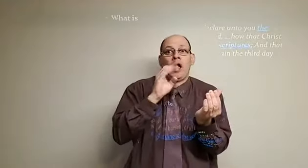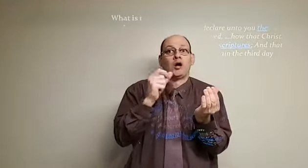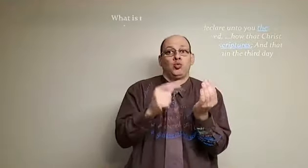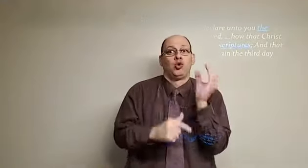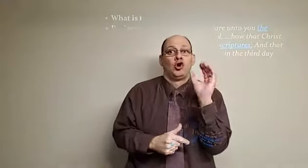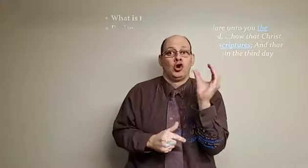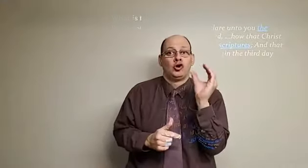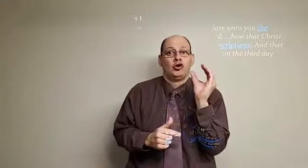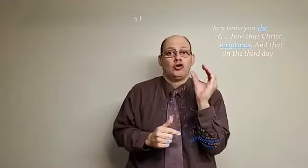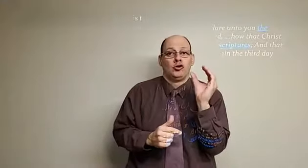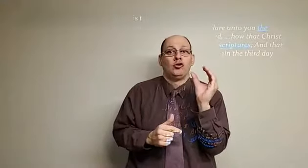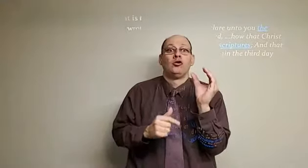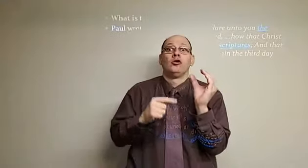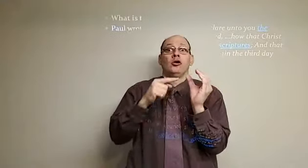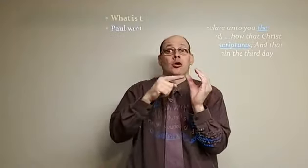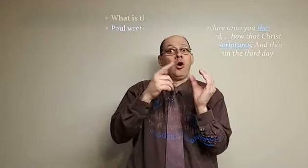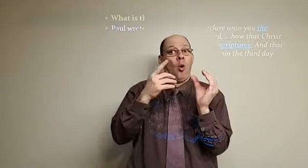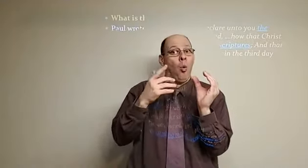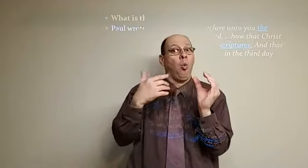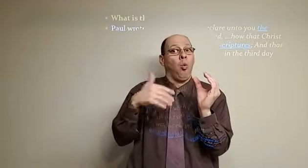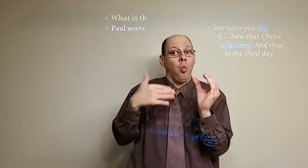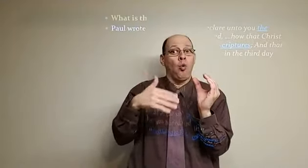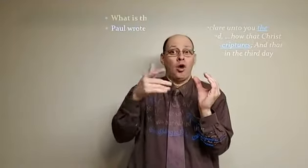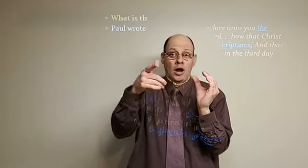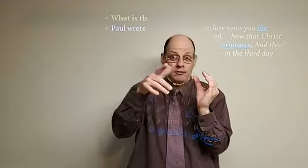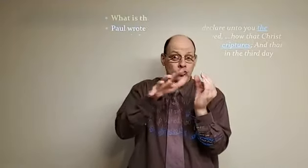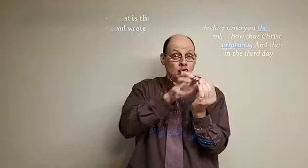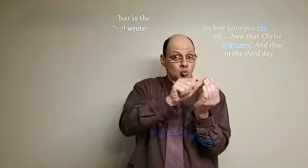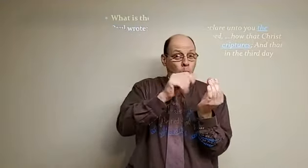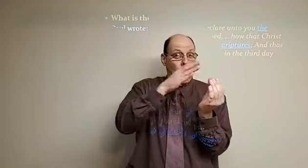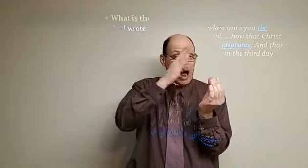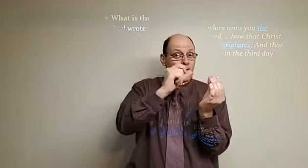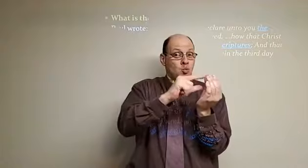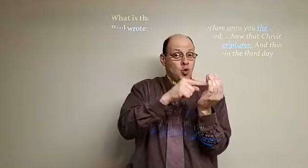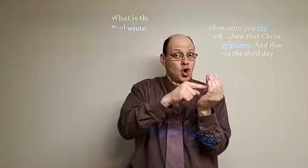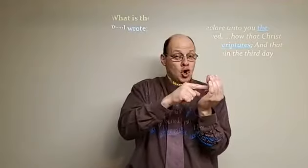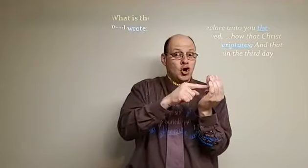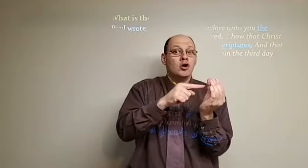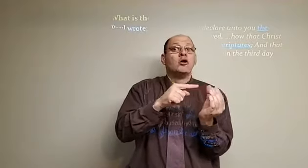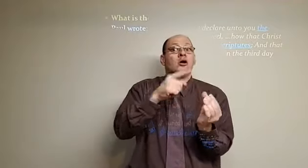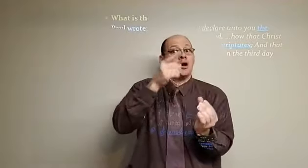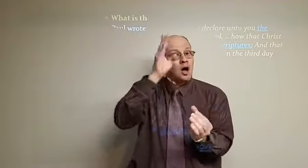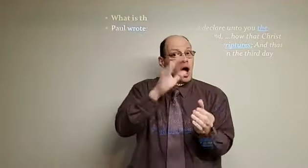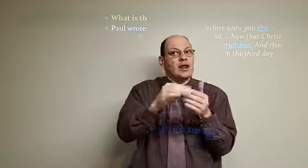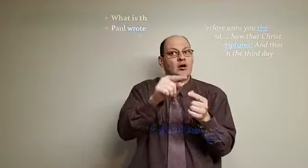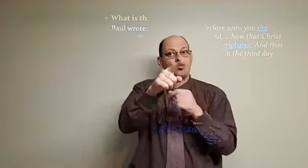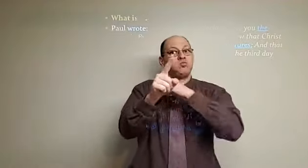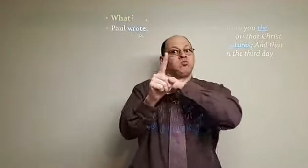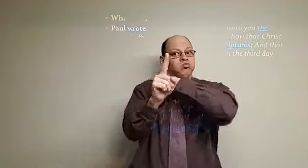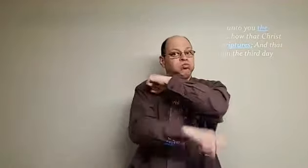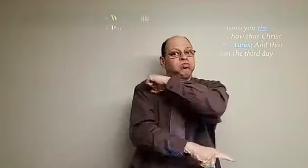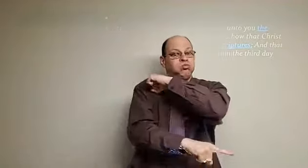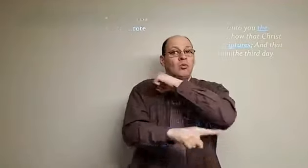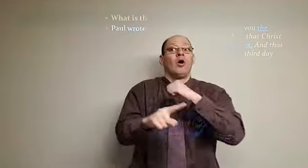but I'm telling you it is the word of God it's his words if you try to destroy the words of God God